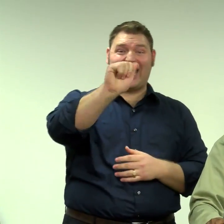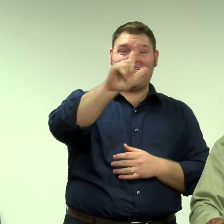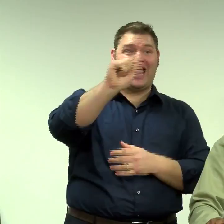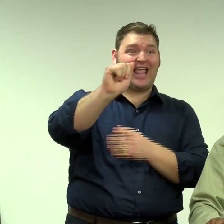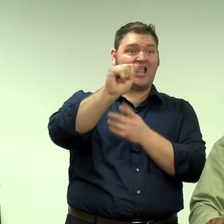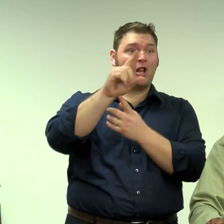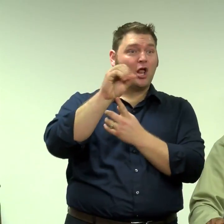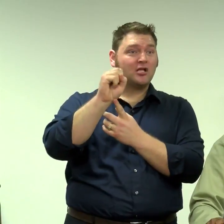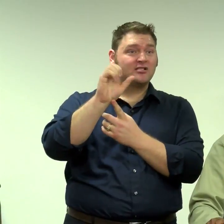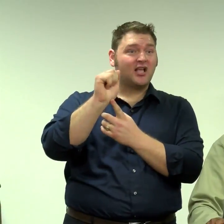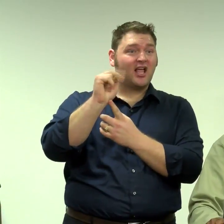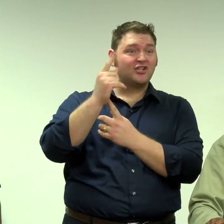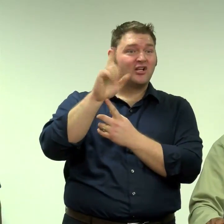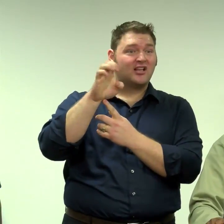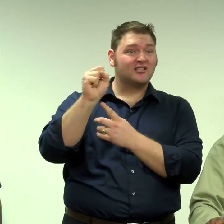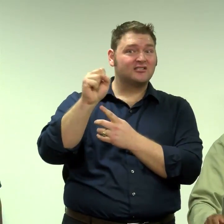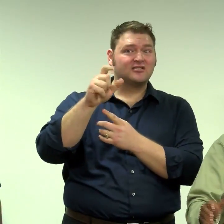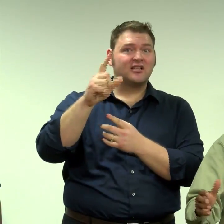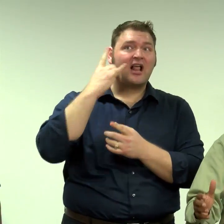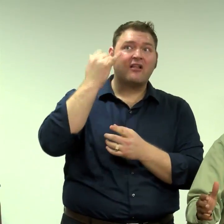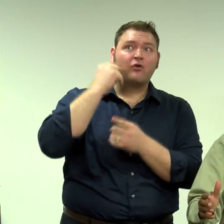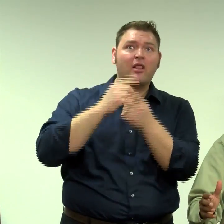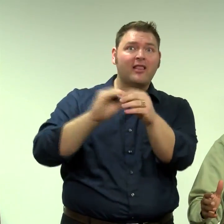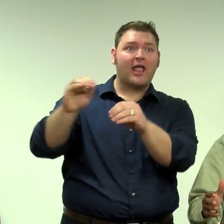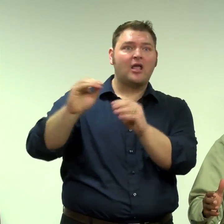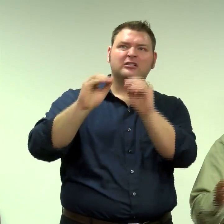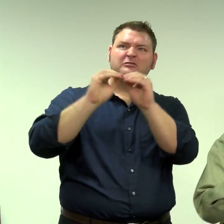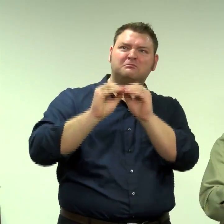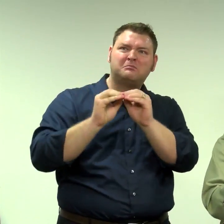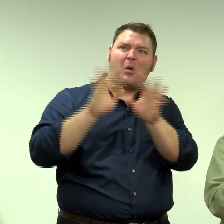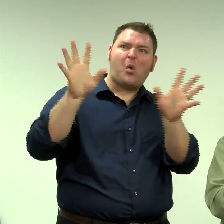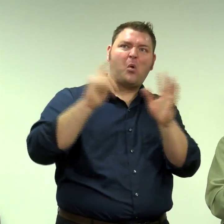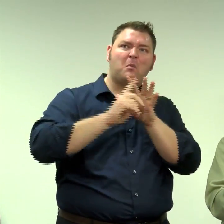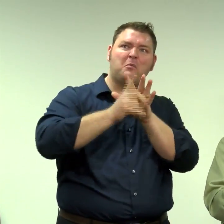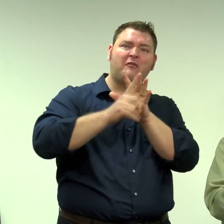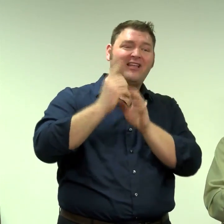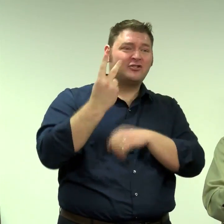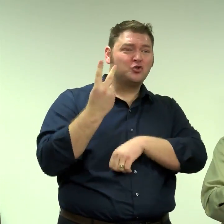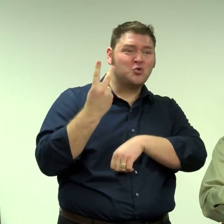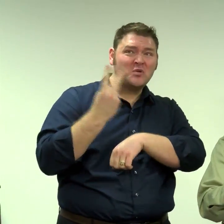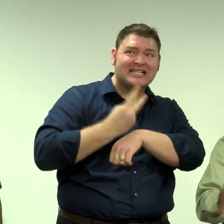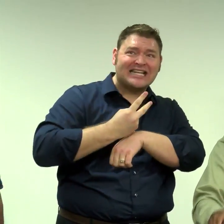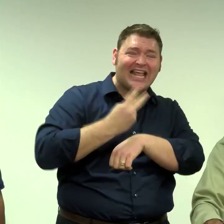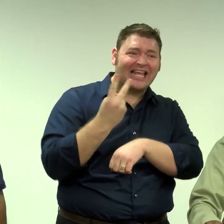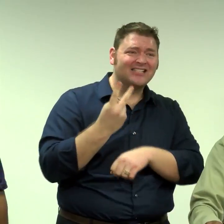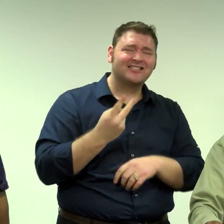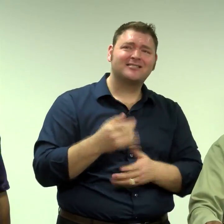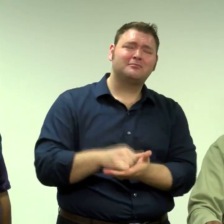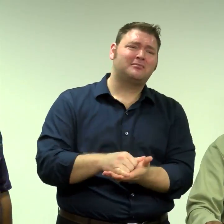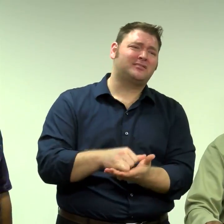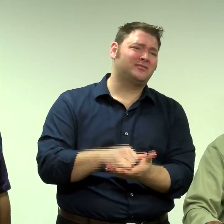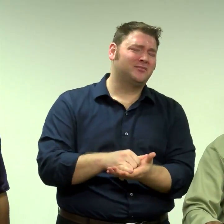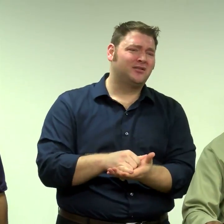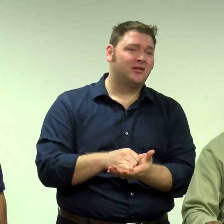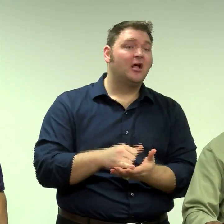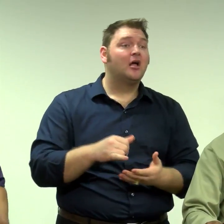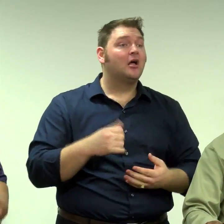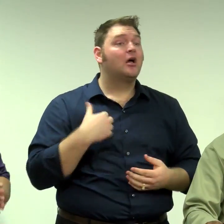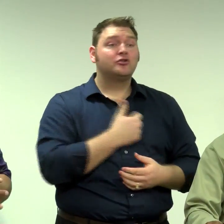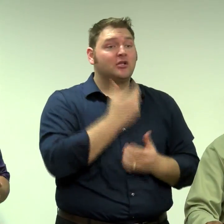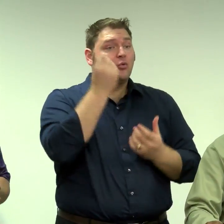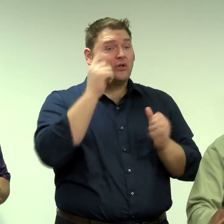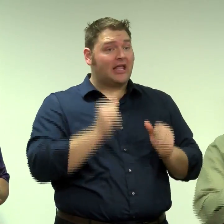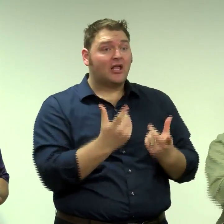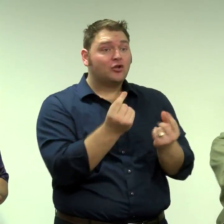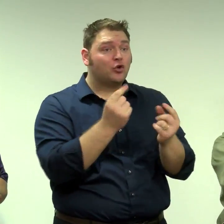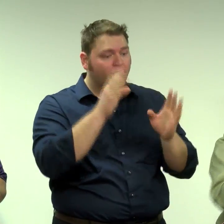anybody else city moving in 2 days? You can't. But we can take care of what is in front of us, and that's exactly what